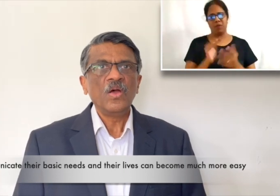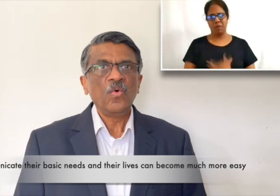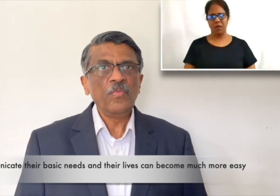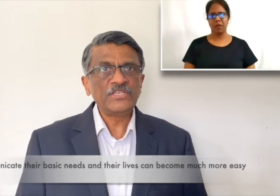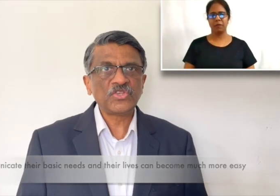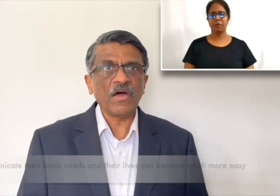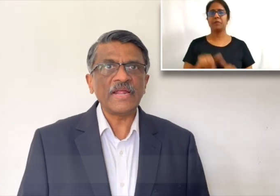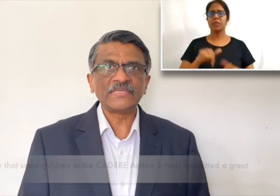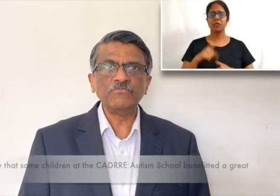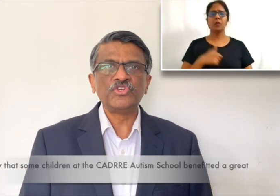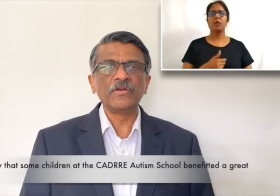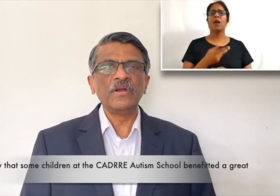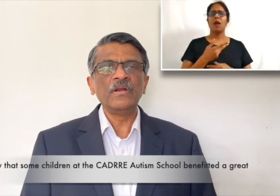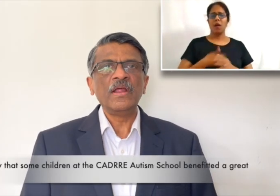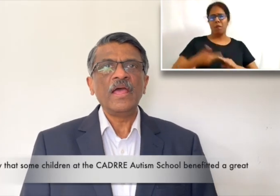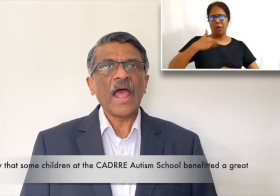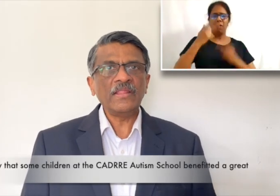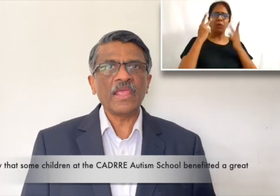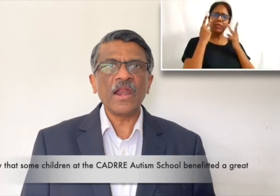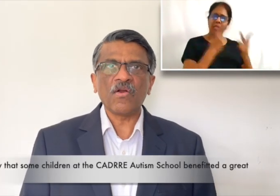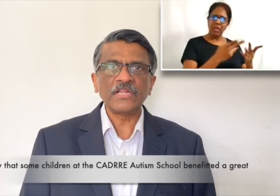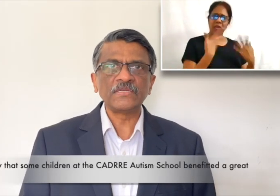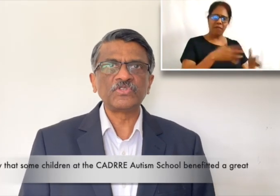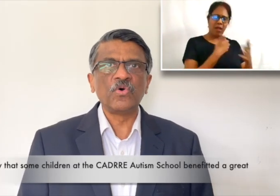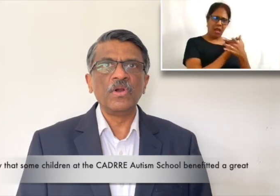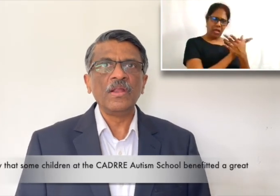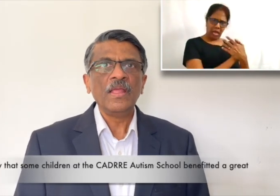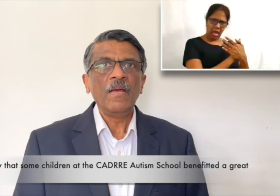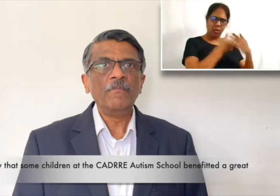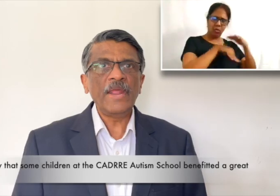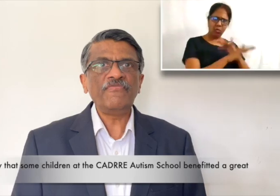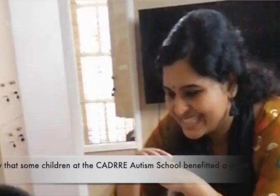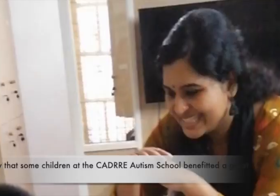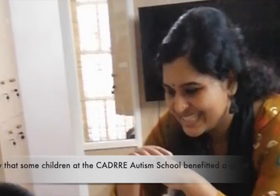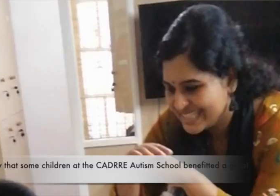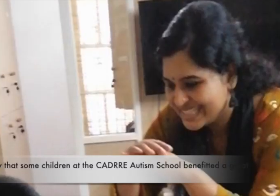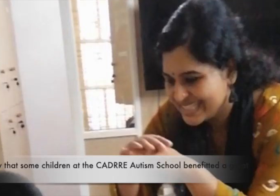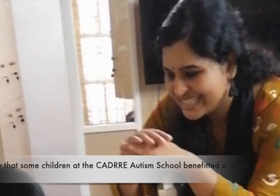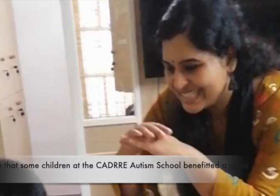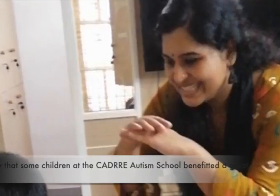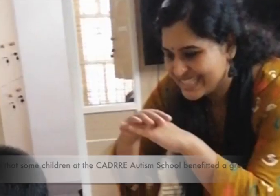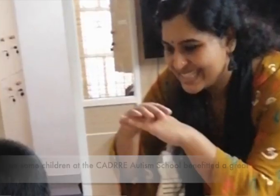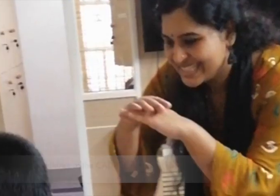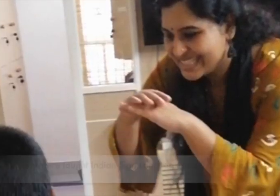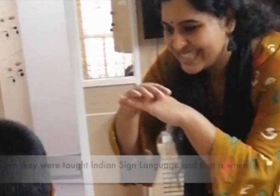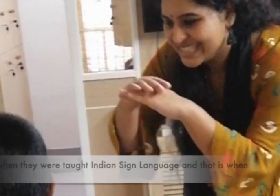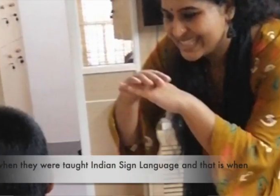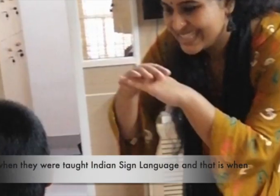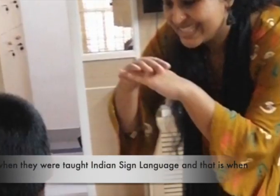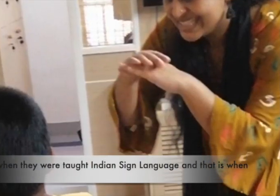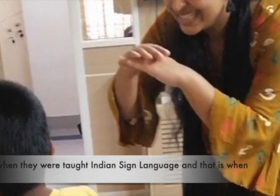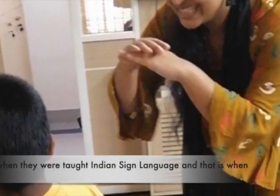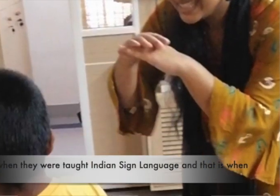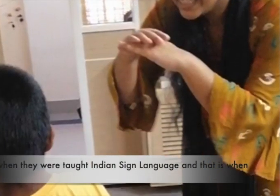We saw that some children at the CADRRE Autism School benefit a great deal from when they